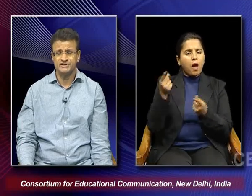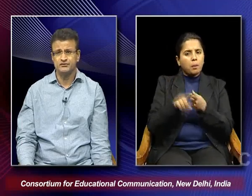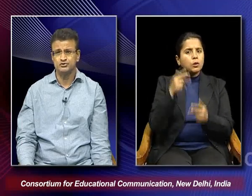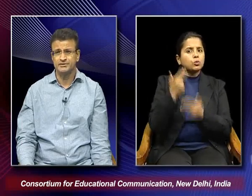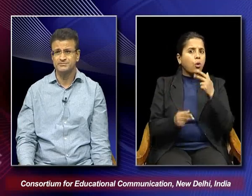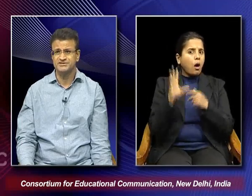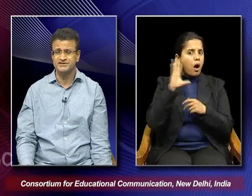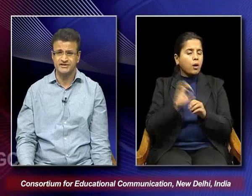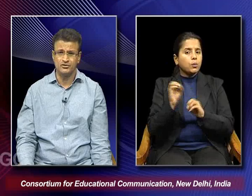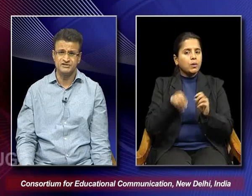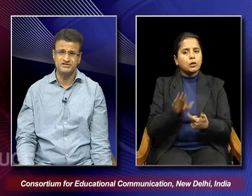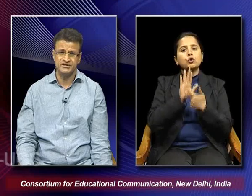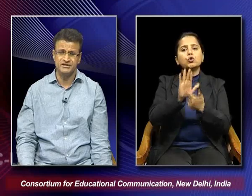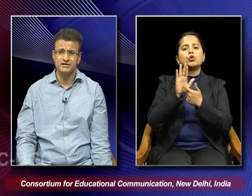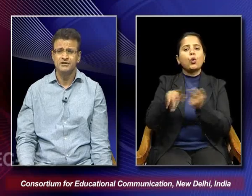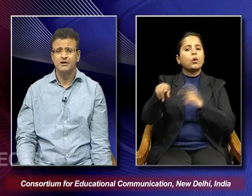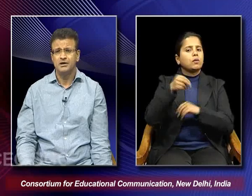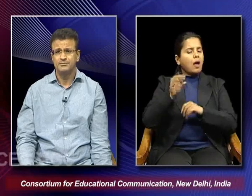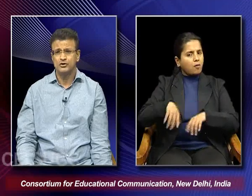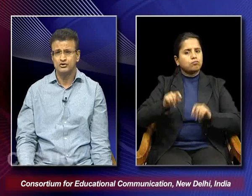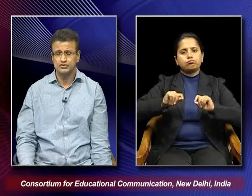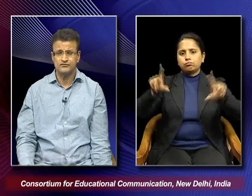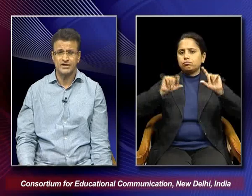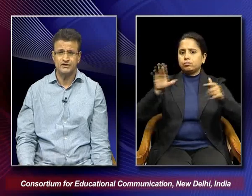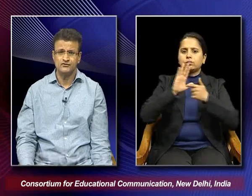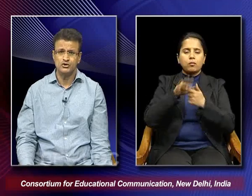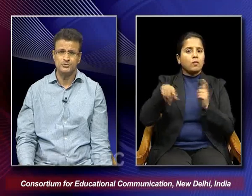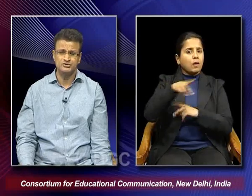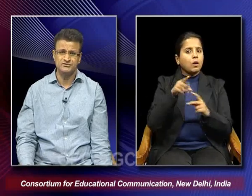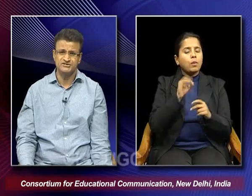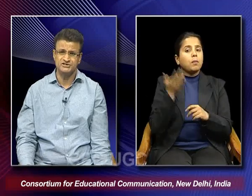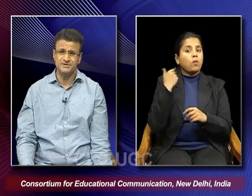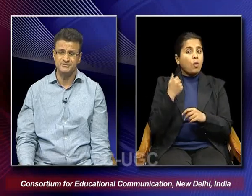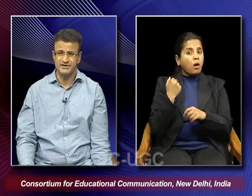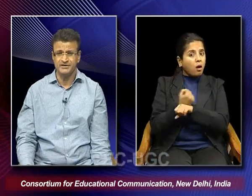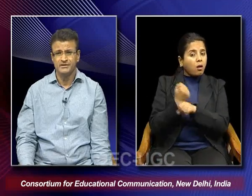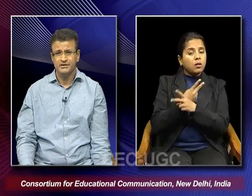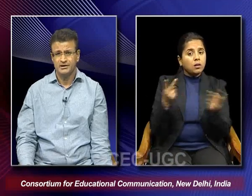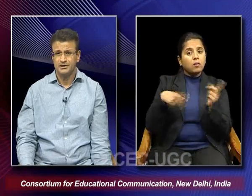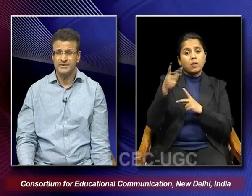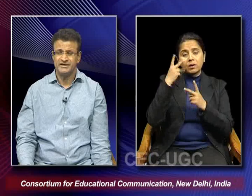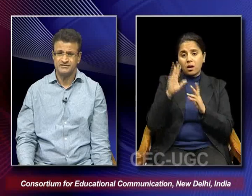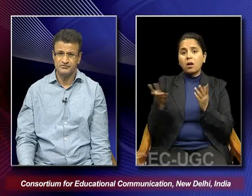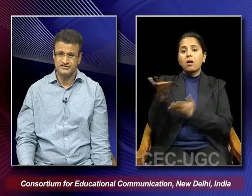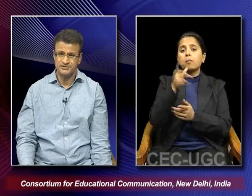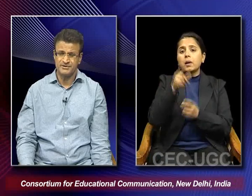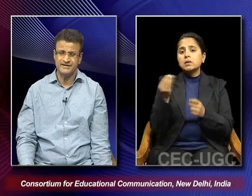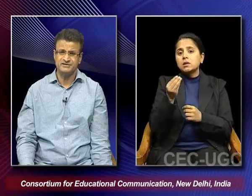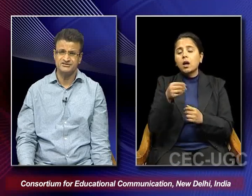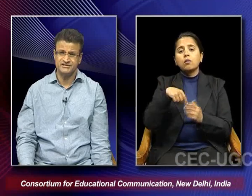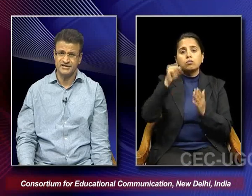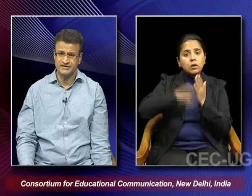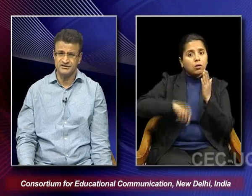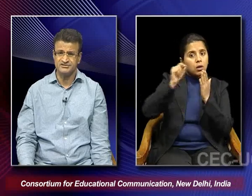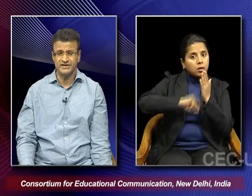they have also been presented on the screen because of the kind of contribution which has been made by some of the script writers